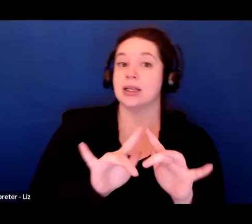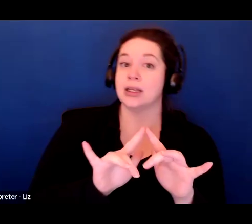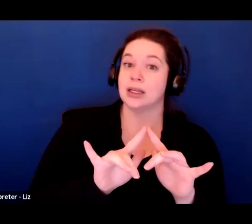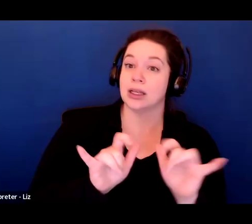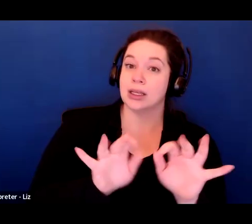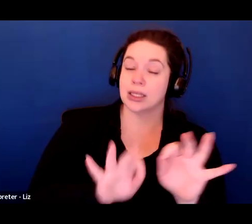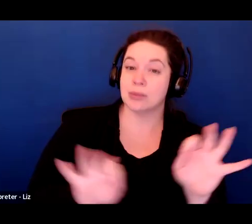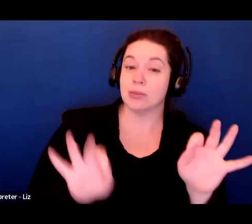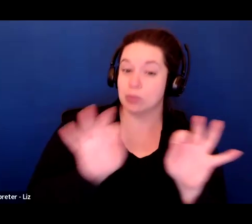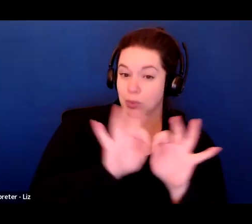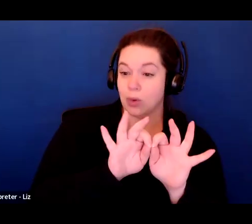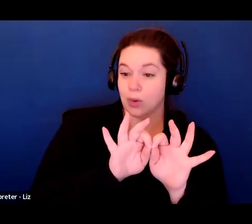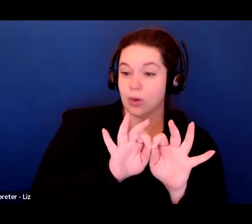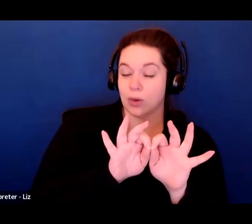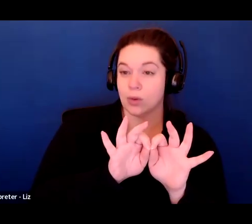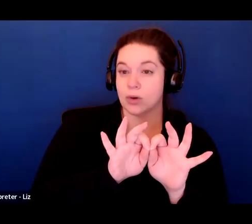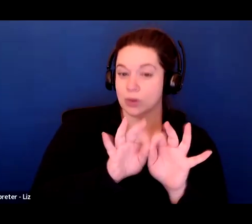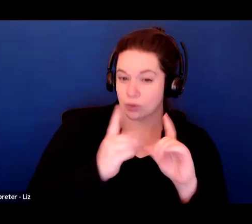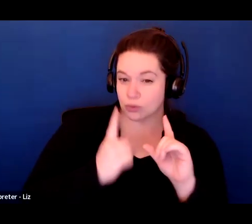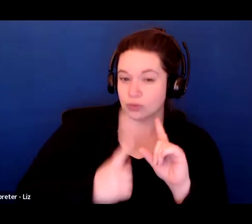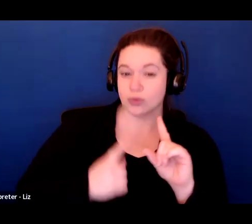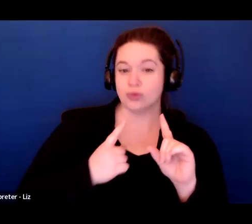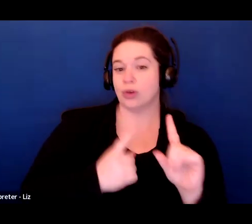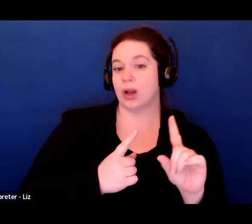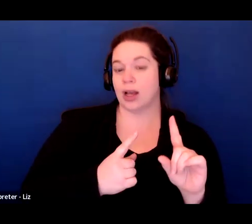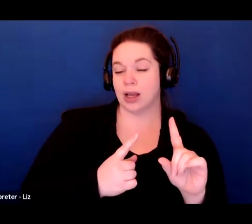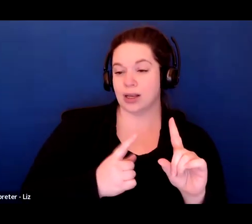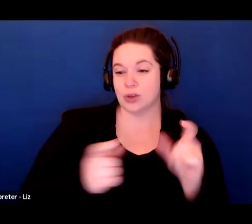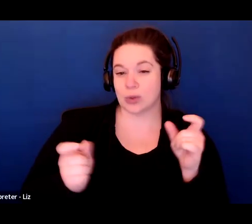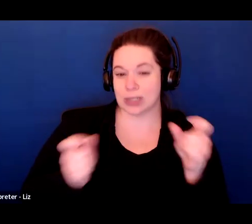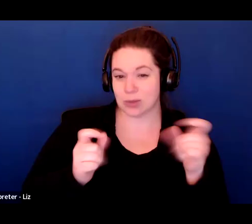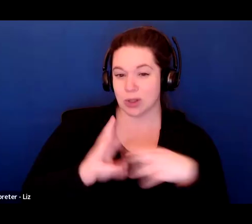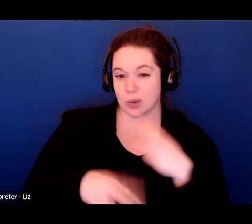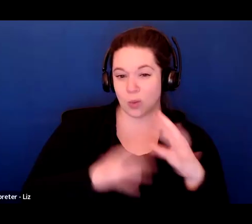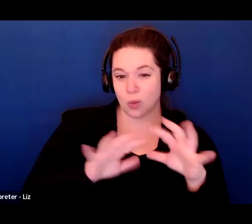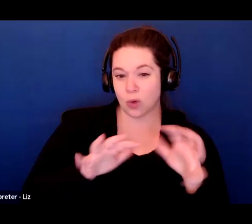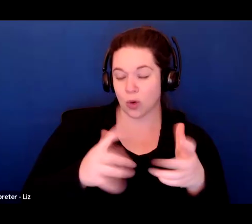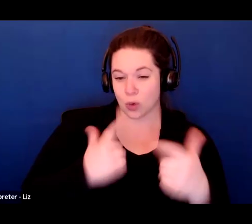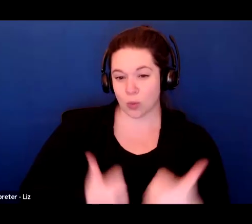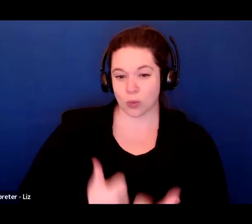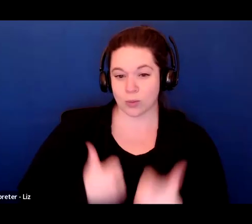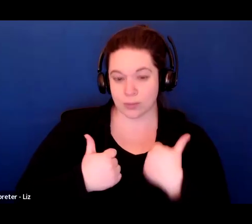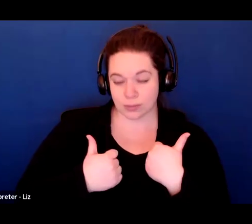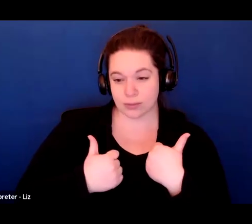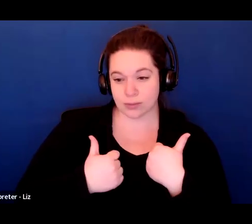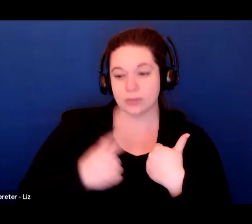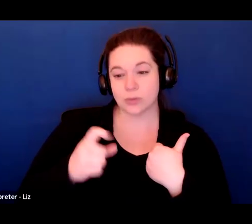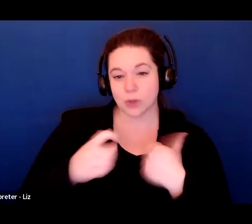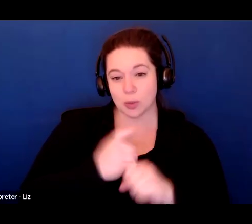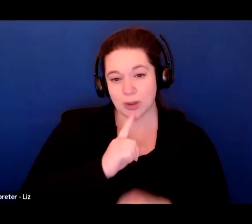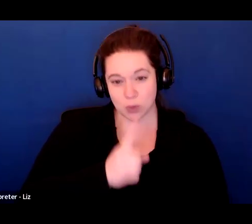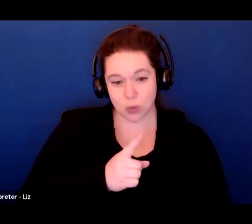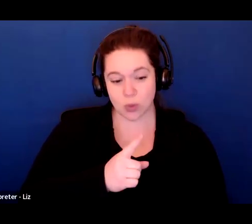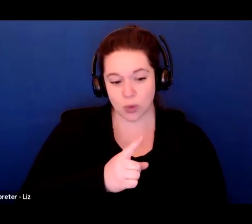that, you strive to deal with the world that you're in, and be sure and